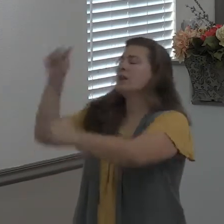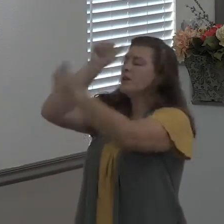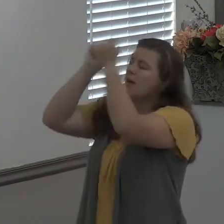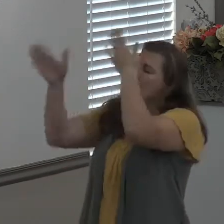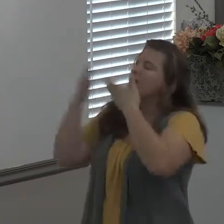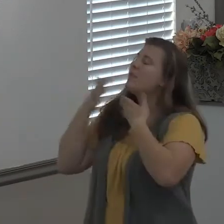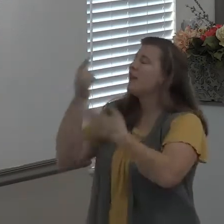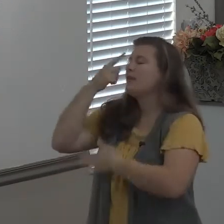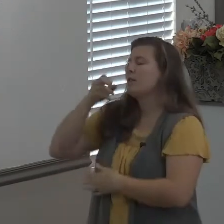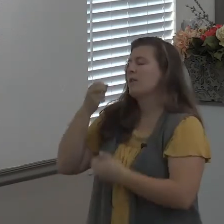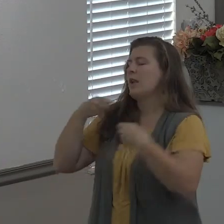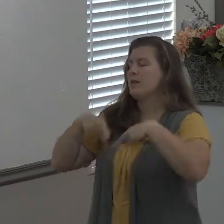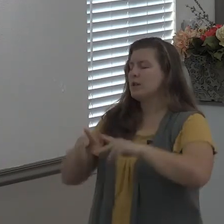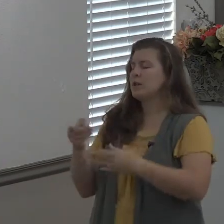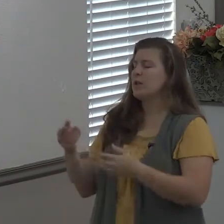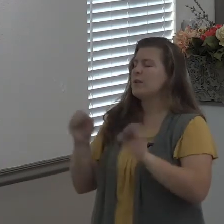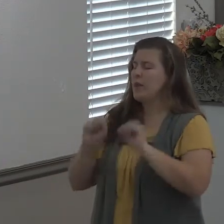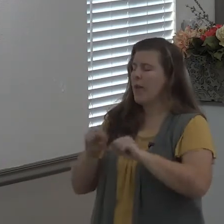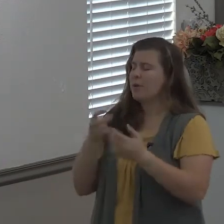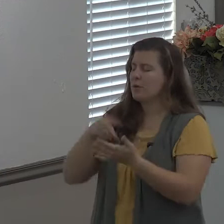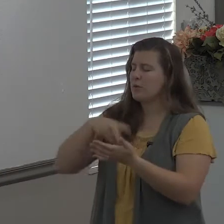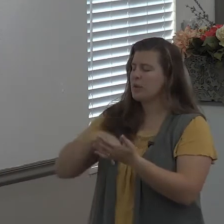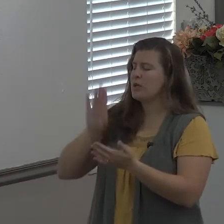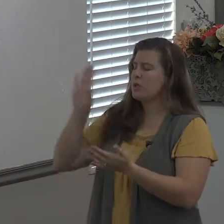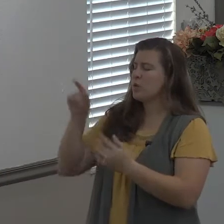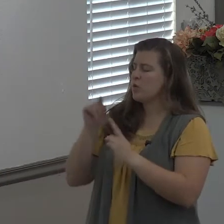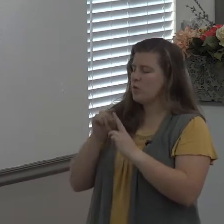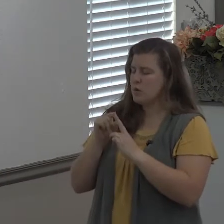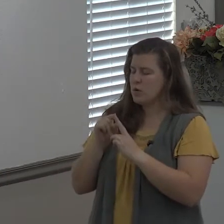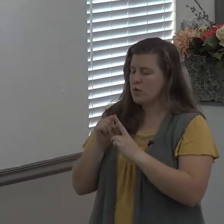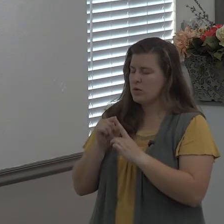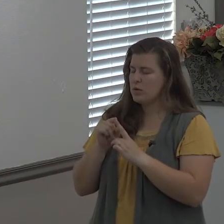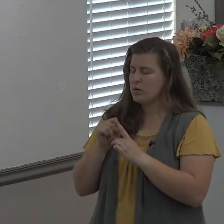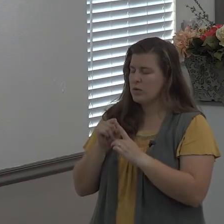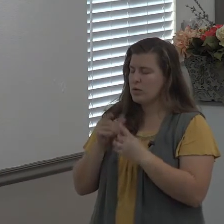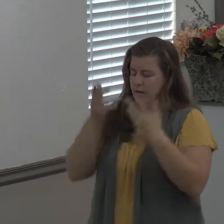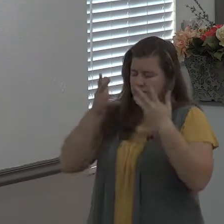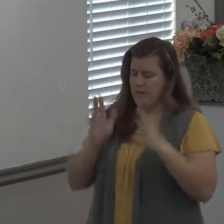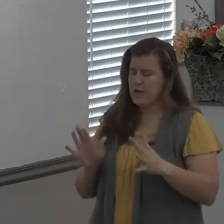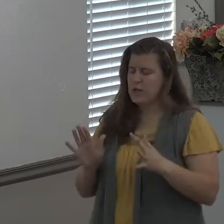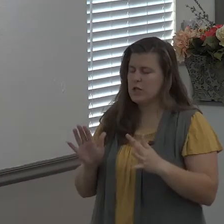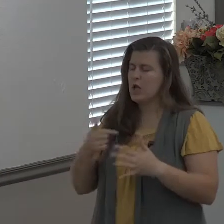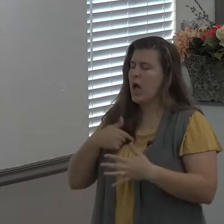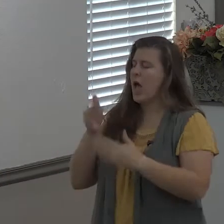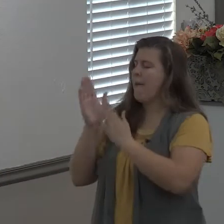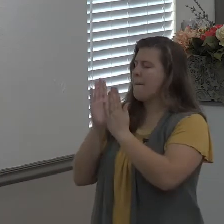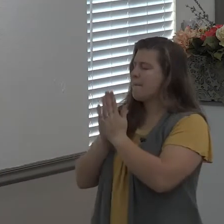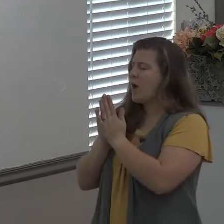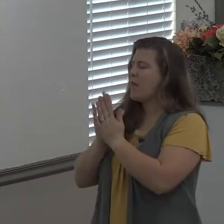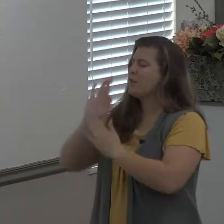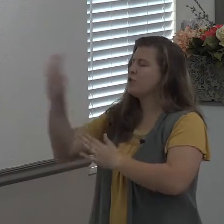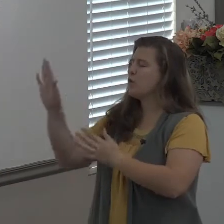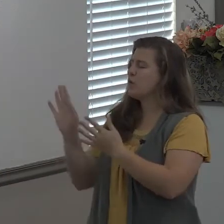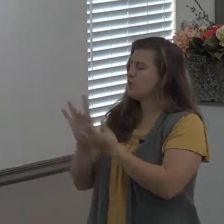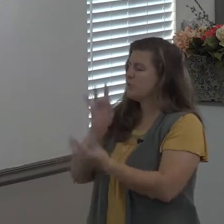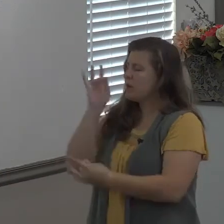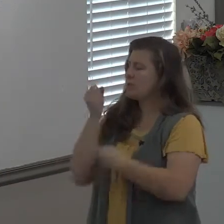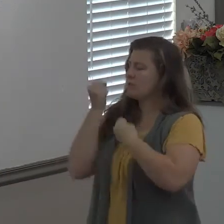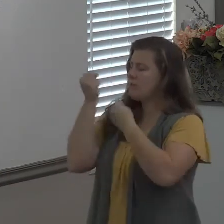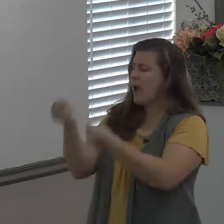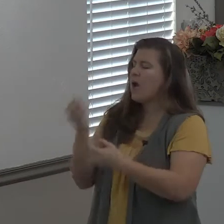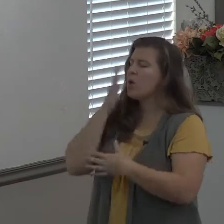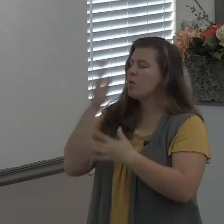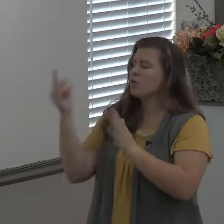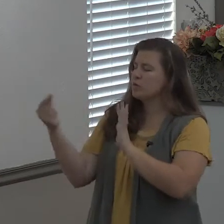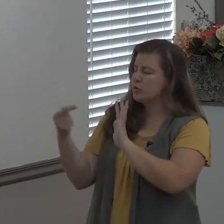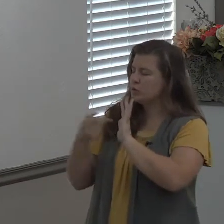high places." Join me in prayer, would you? Father, thank you for the opportunity that we have to open up your word. Father, we've read your word,